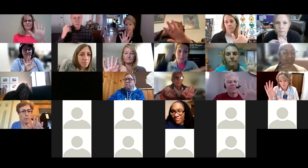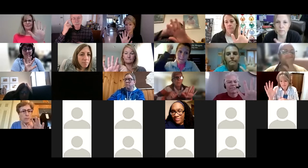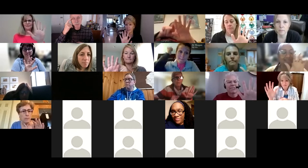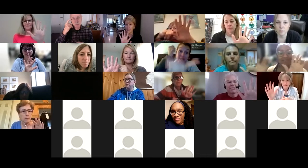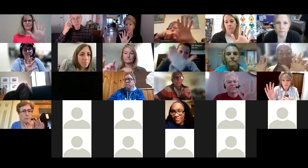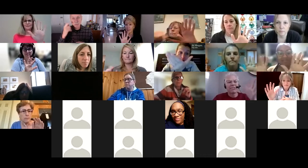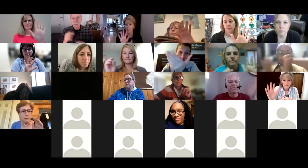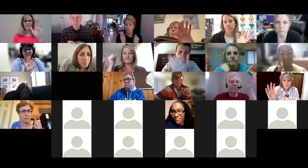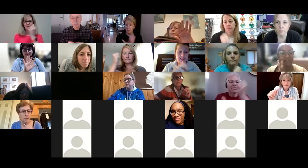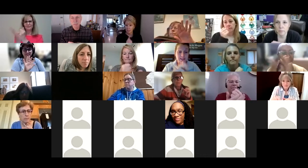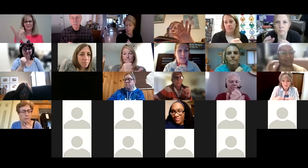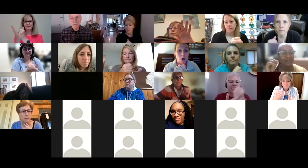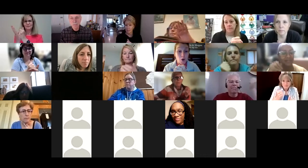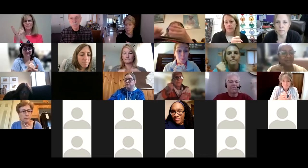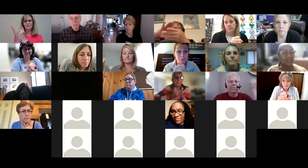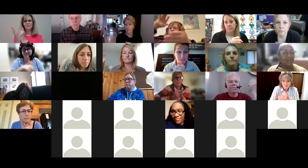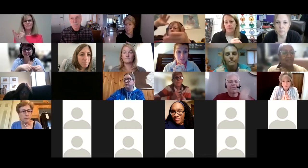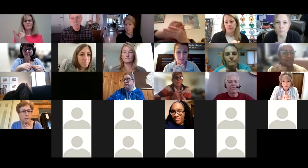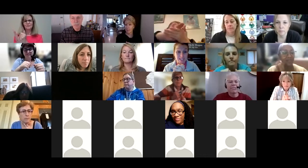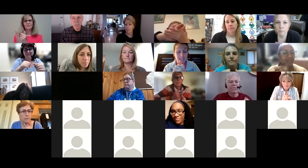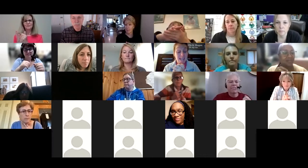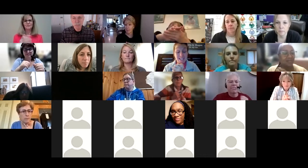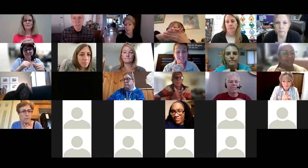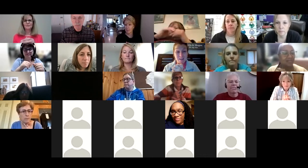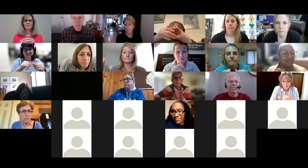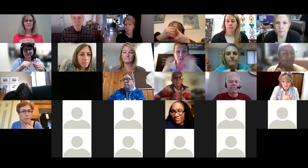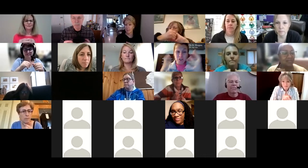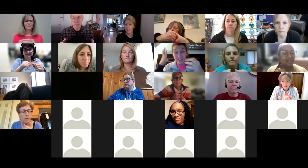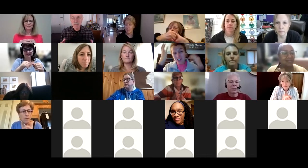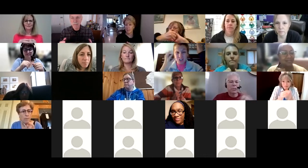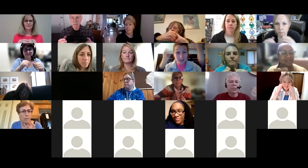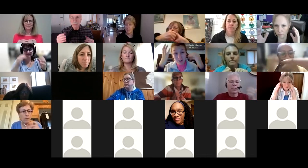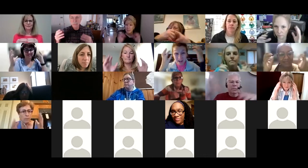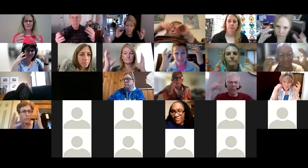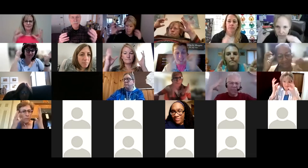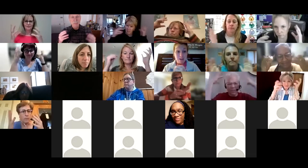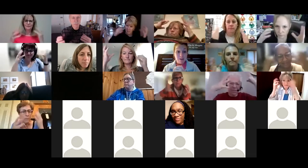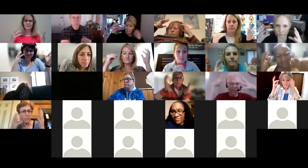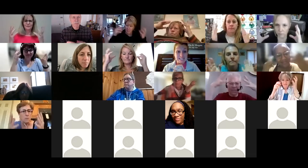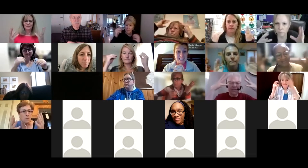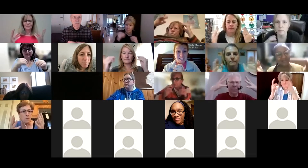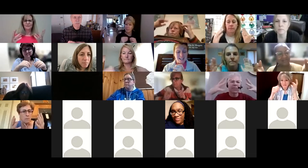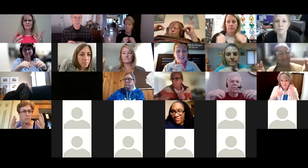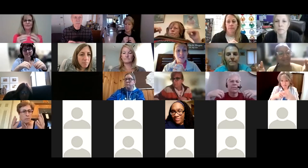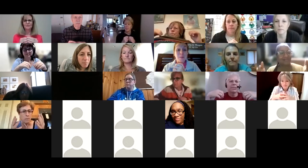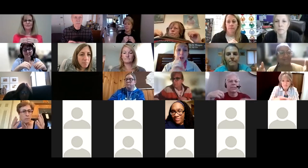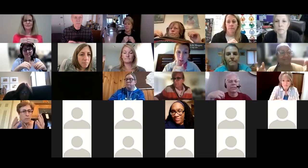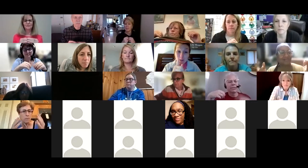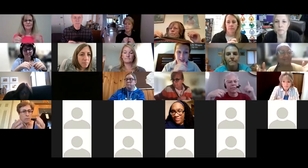because the whole purpose of this is not for students to generate those ideas. The purpose of